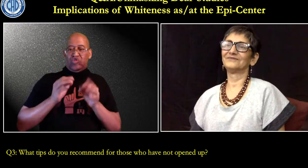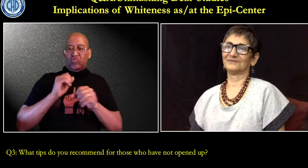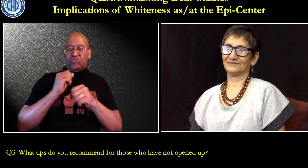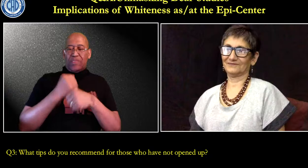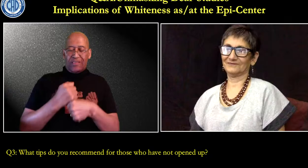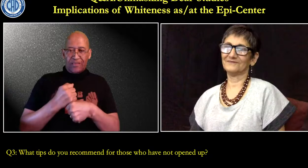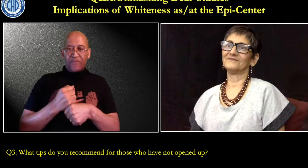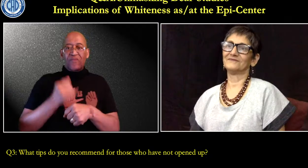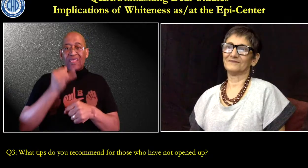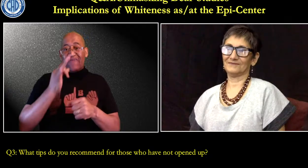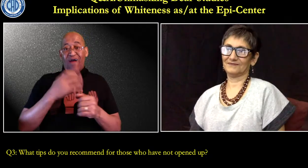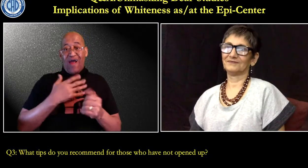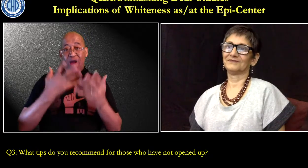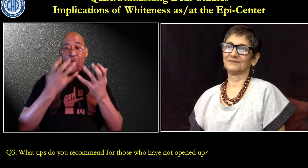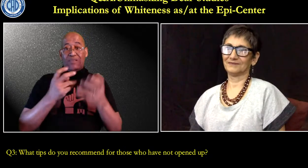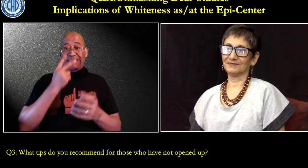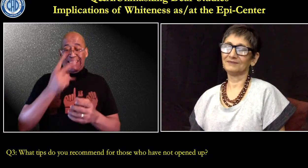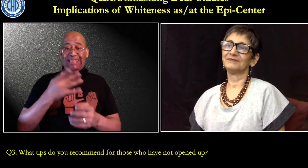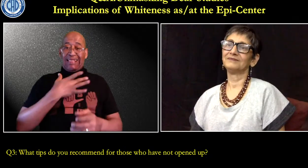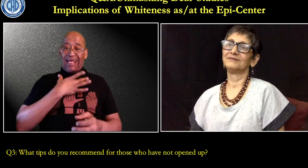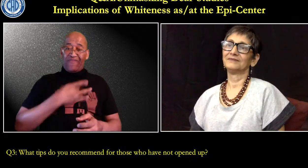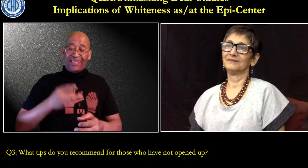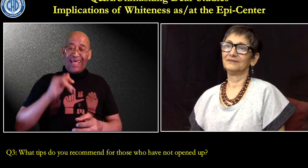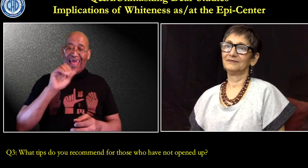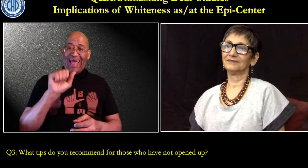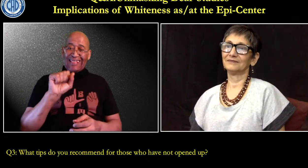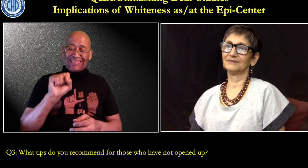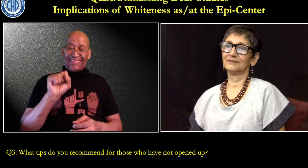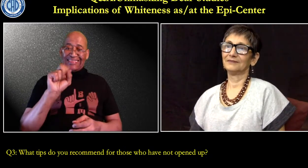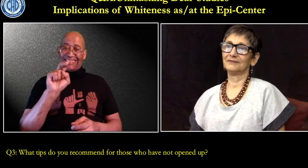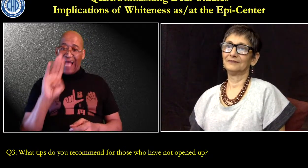Which one is it? Equality or not?